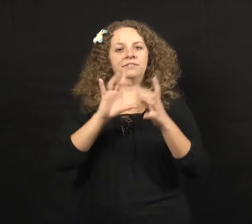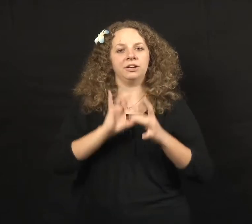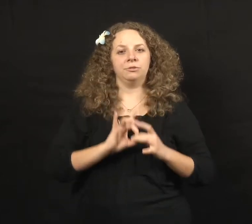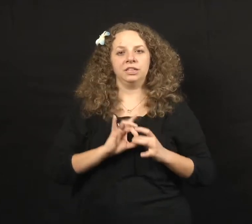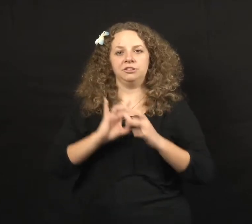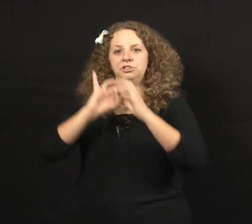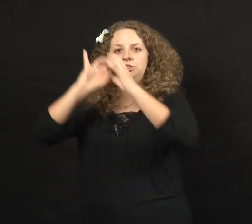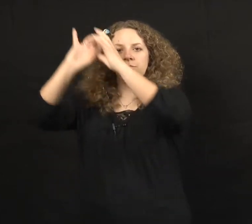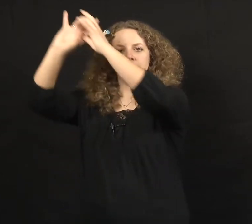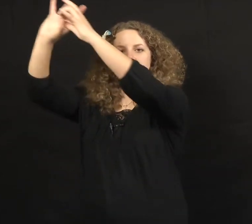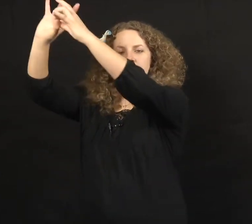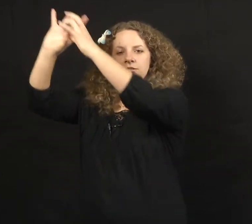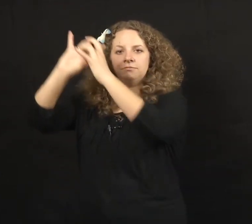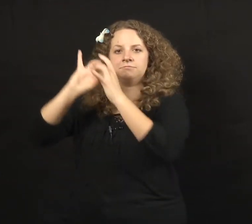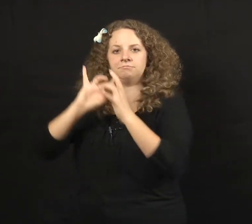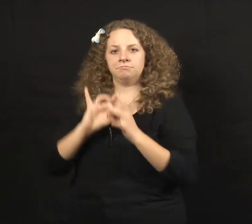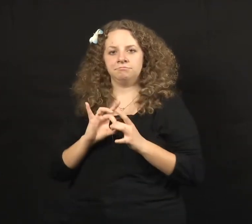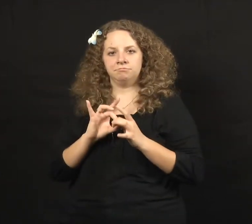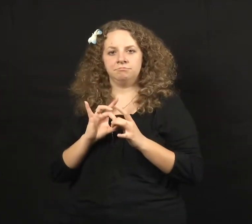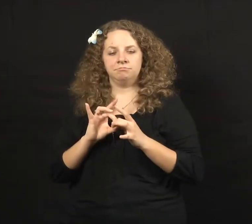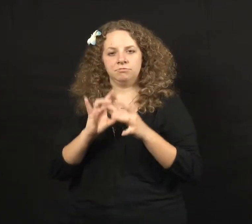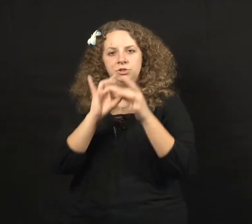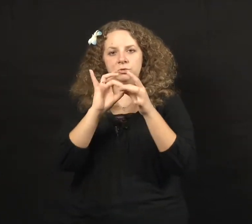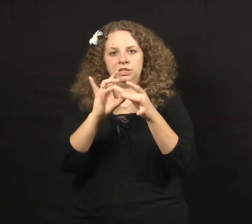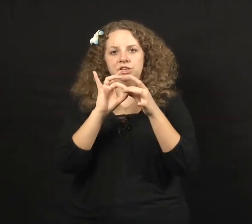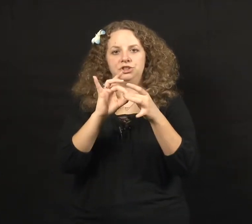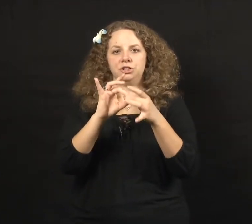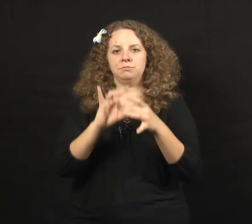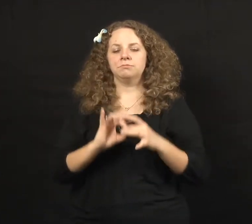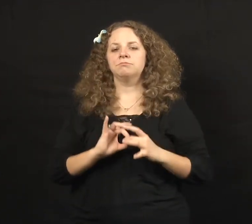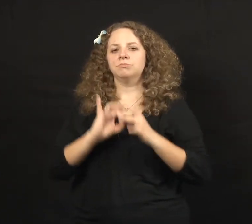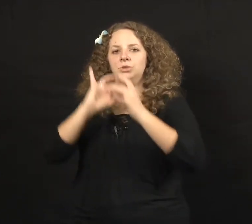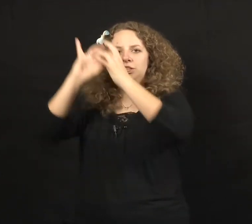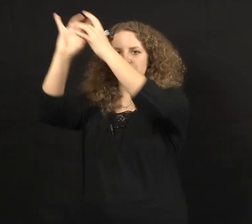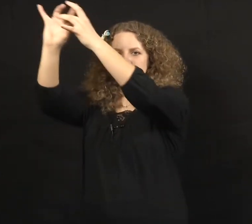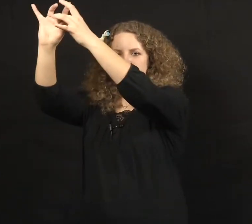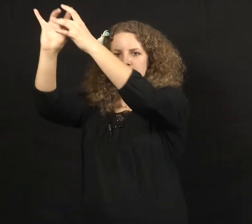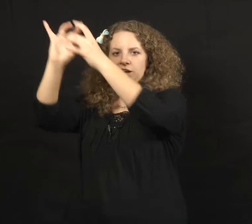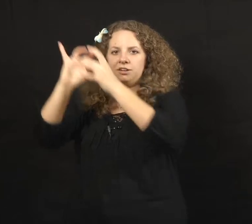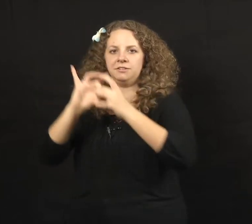Having a relationship with God. So relationship to God.